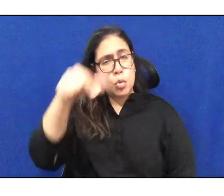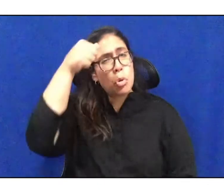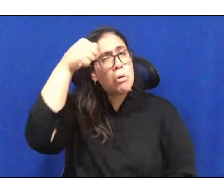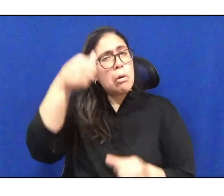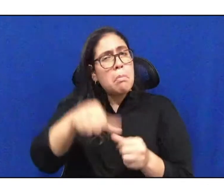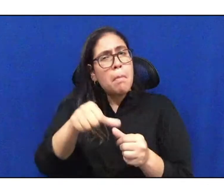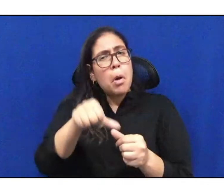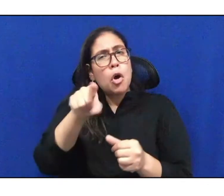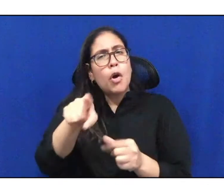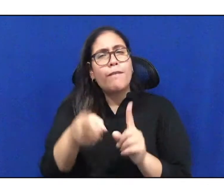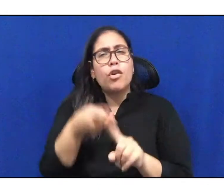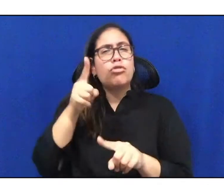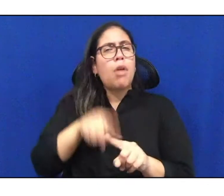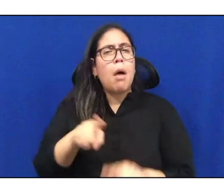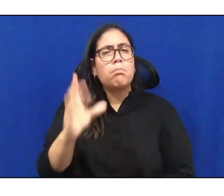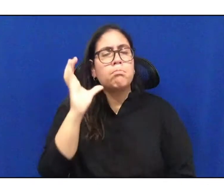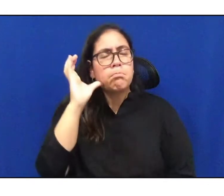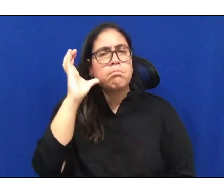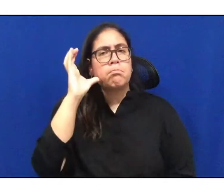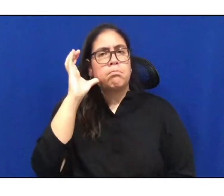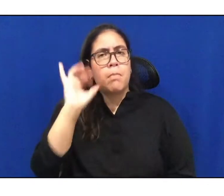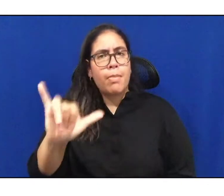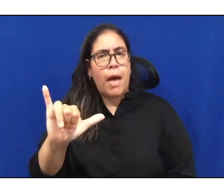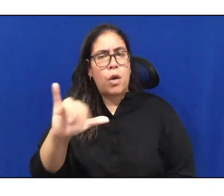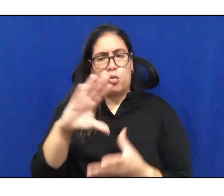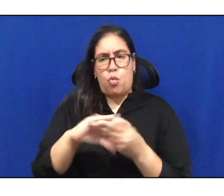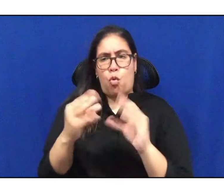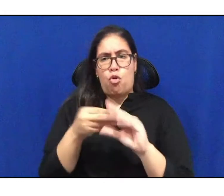heard the story of Emmett Till and how it affected you?